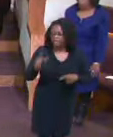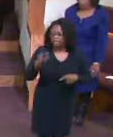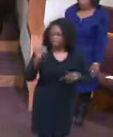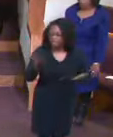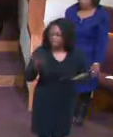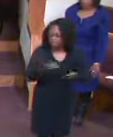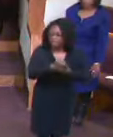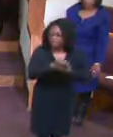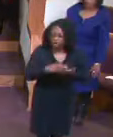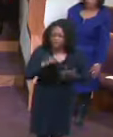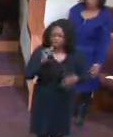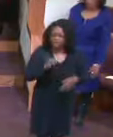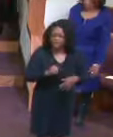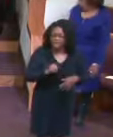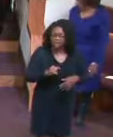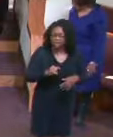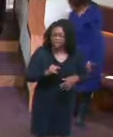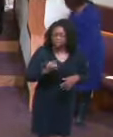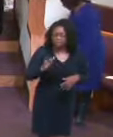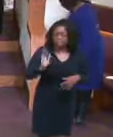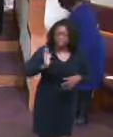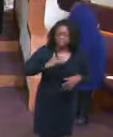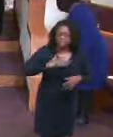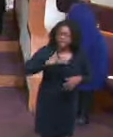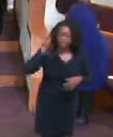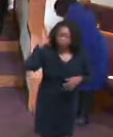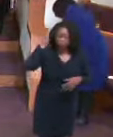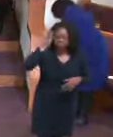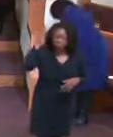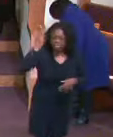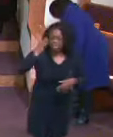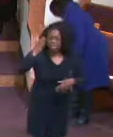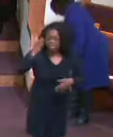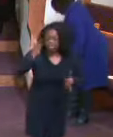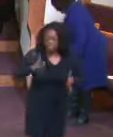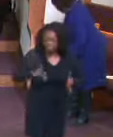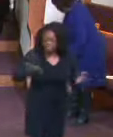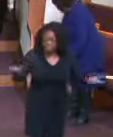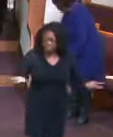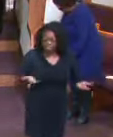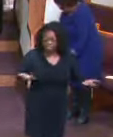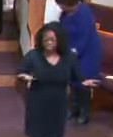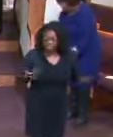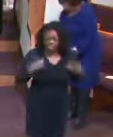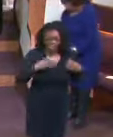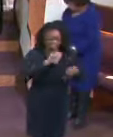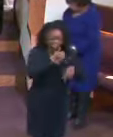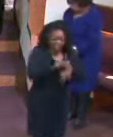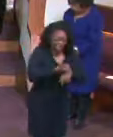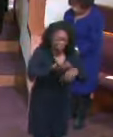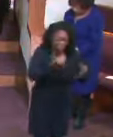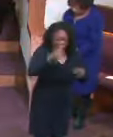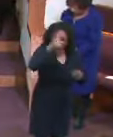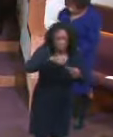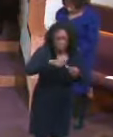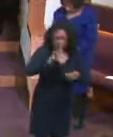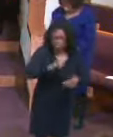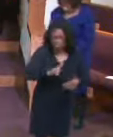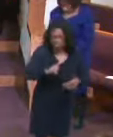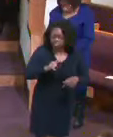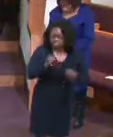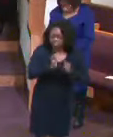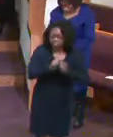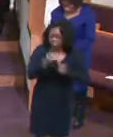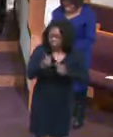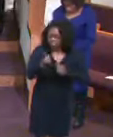that, our presenter is here. They are set up. We want you to be mindful of that. And everyone else, we want you to be